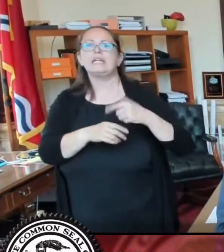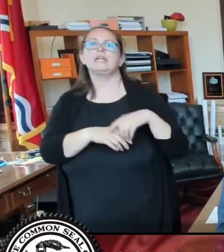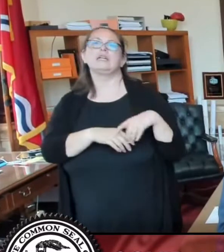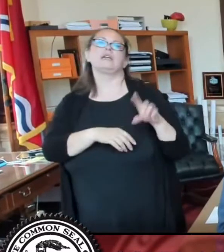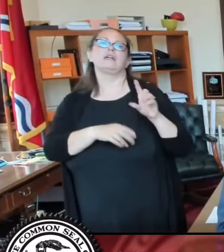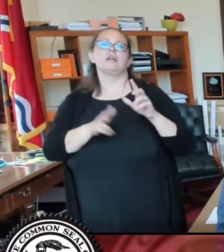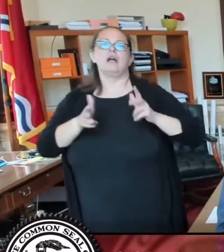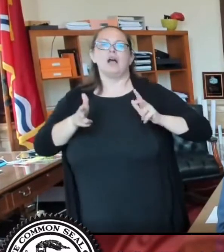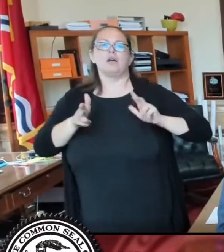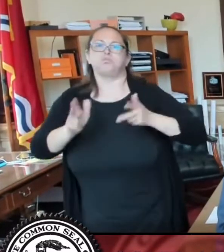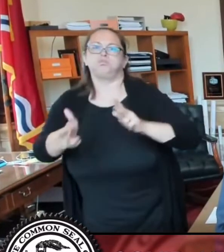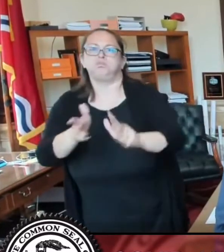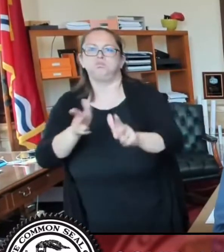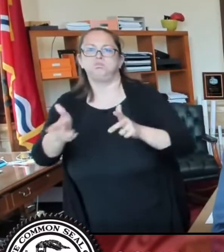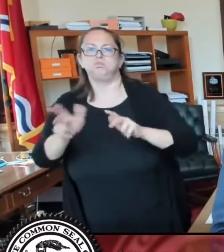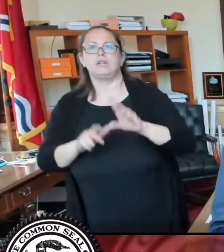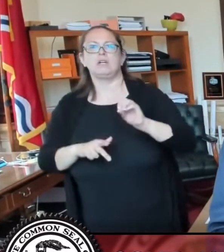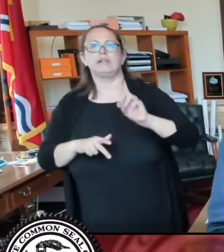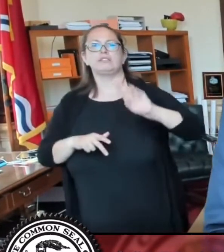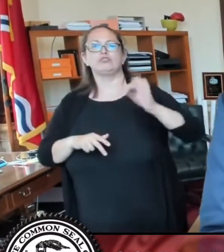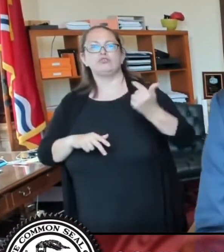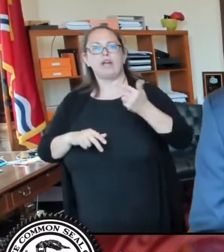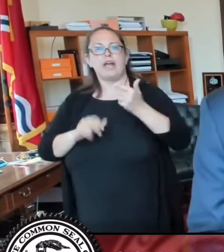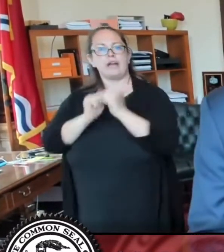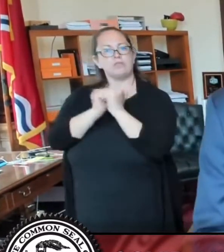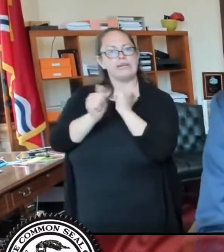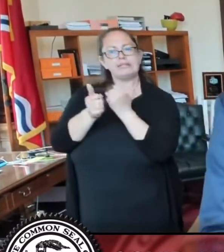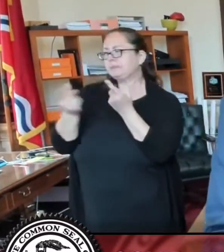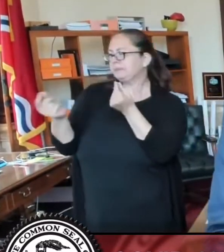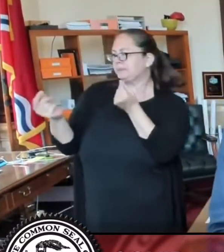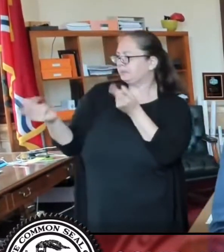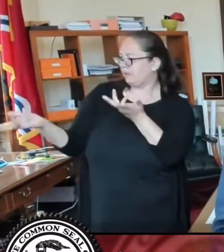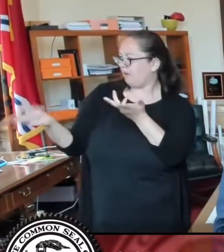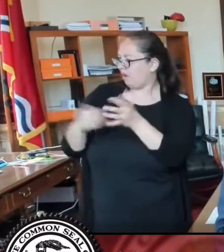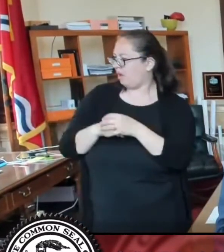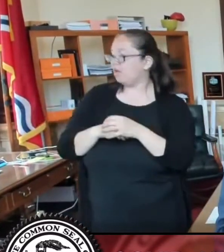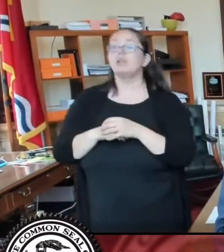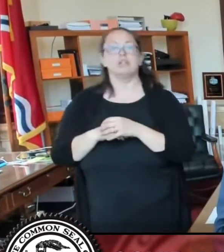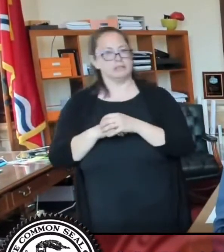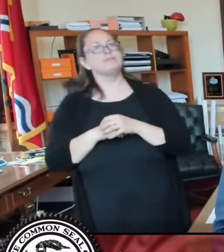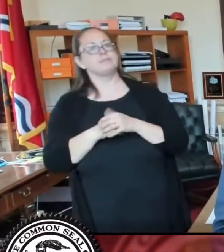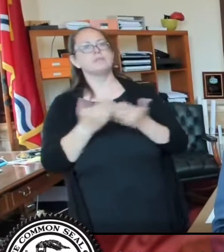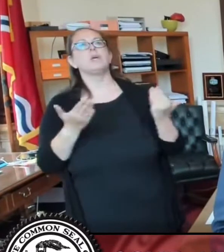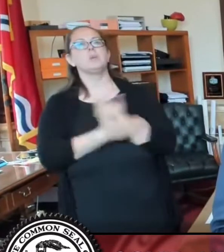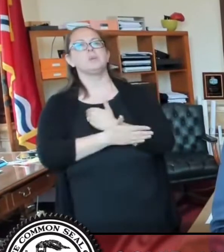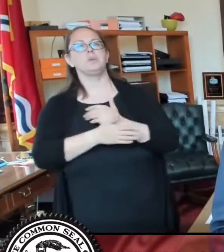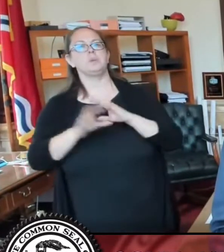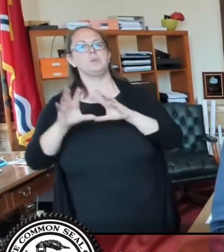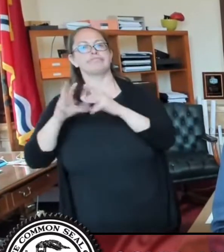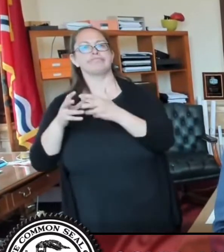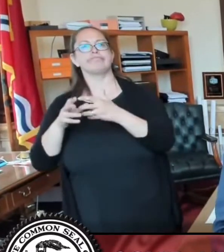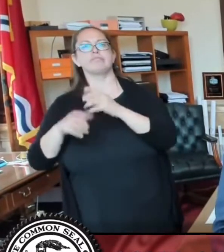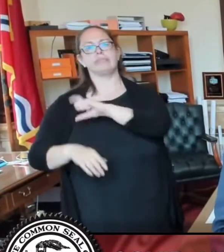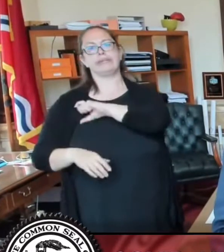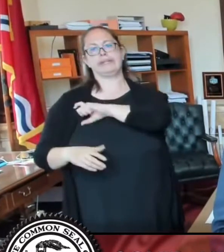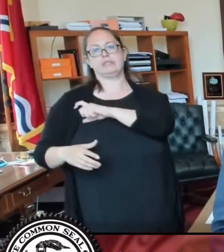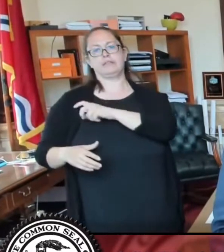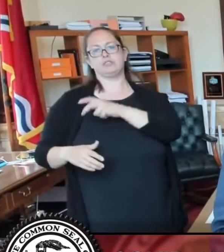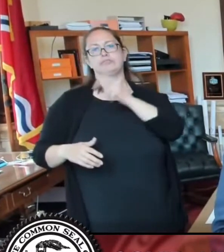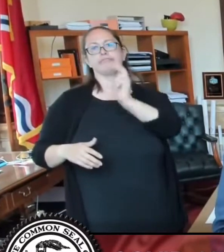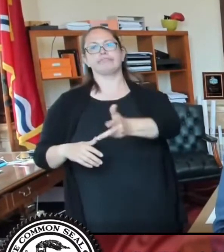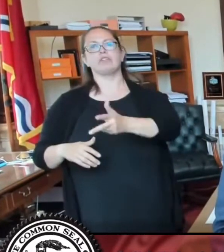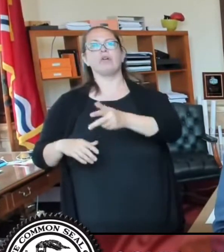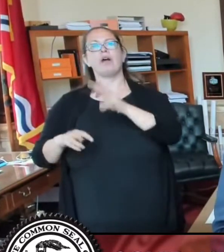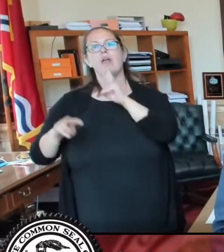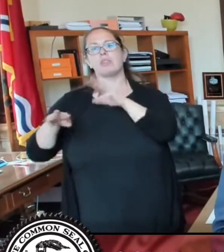to try and get that under control? Yeah, thank you very much. We have implemented a new detail downtown on the riverfront to